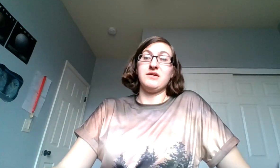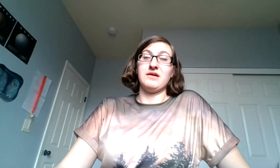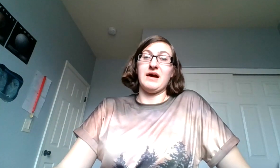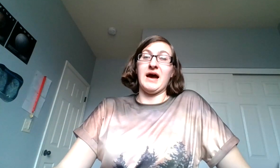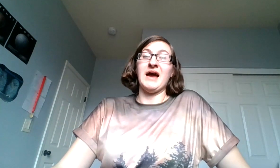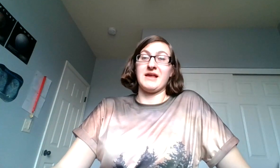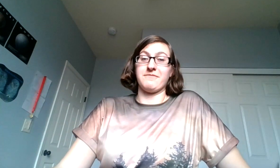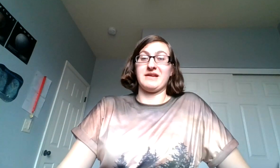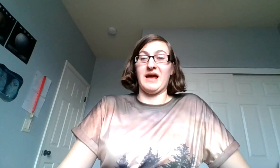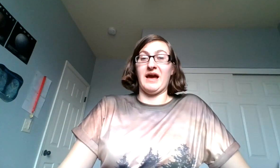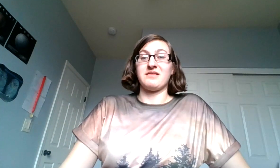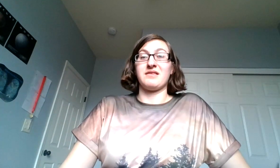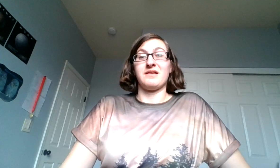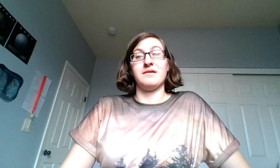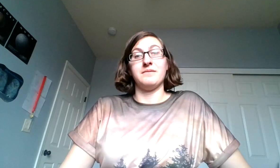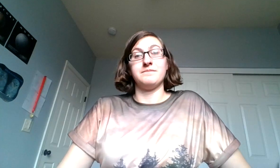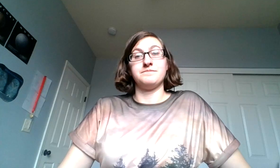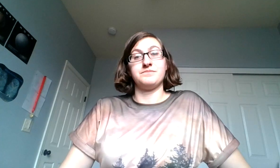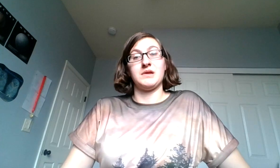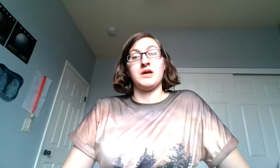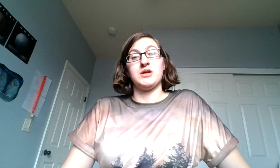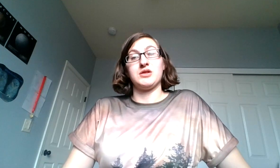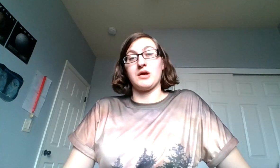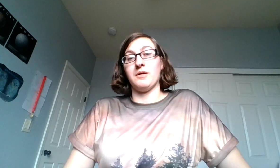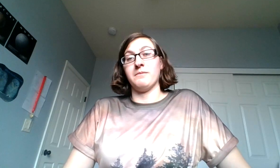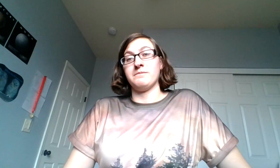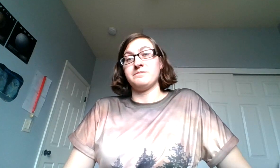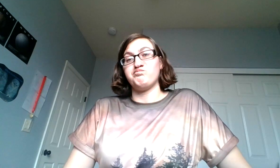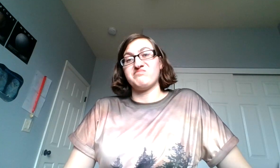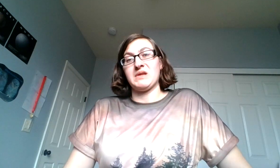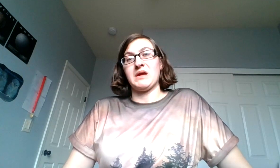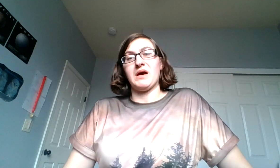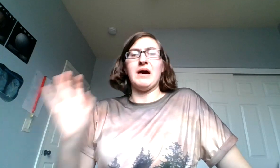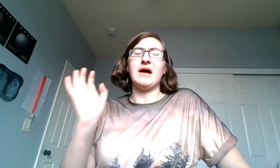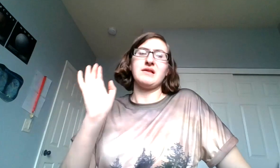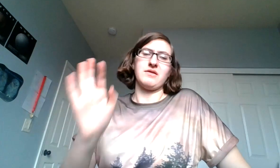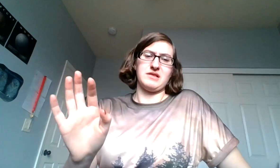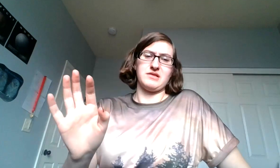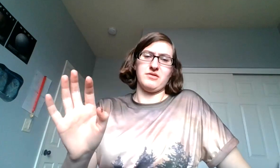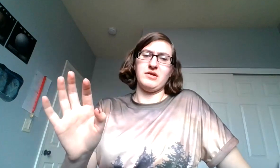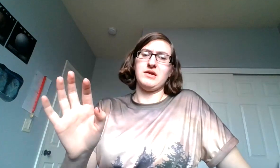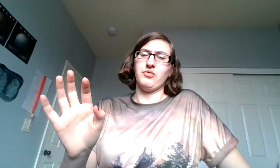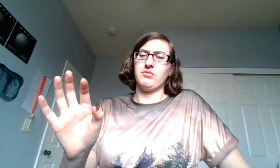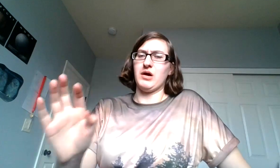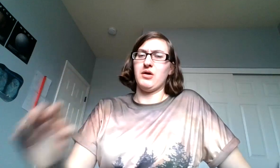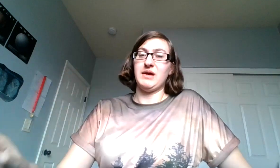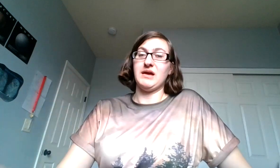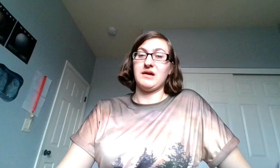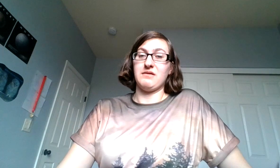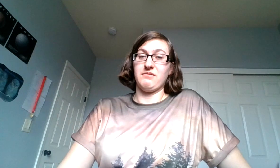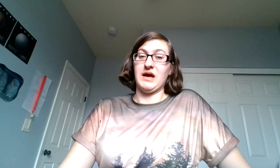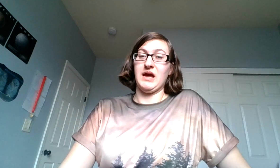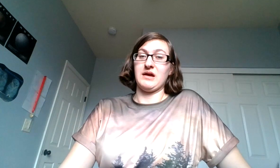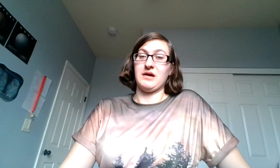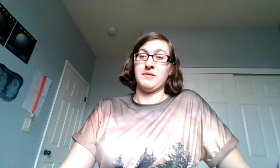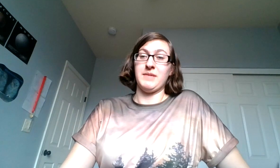I definitely dance. So a lot of the students who know me, like, back in the